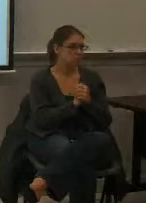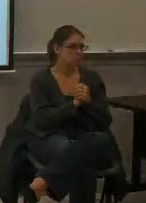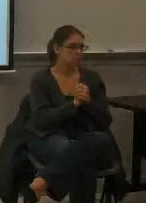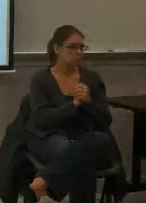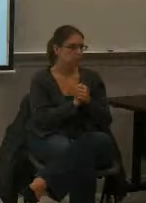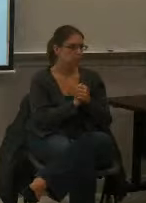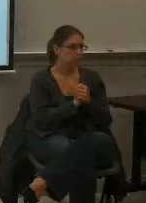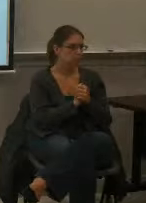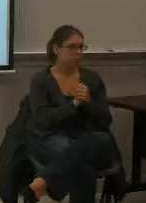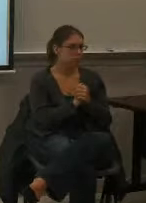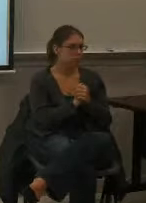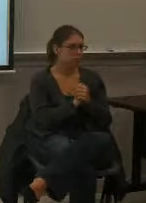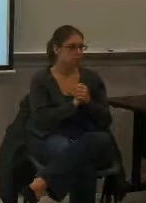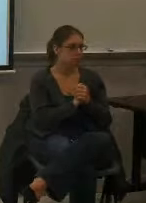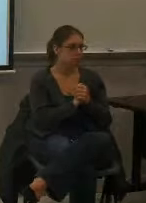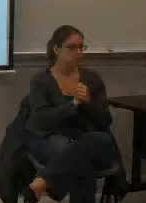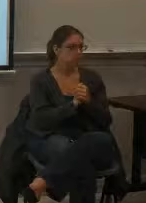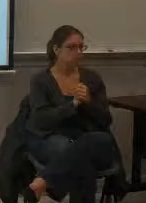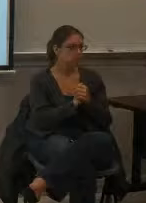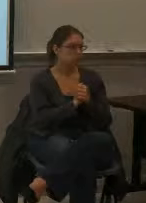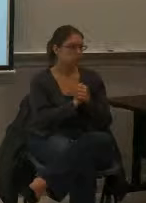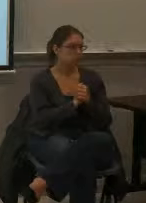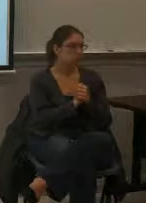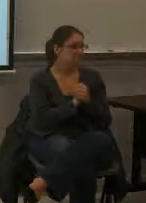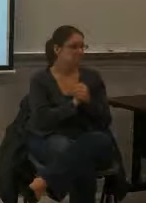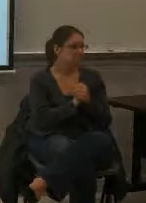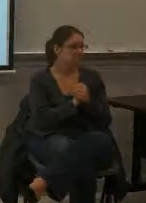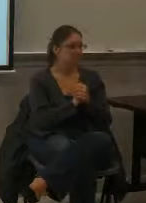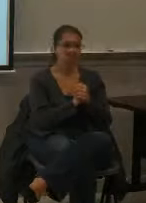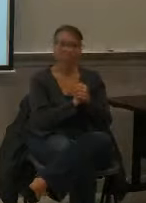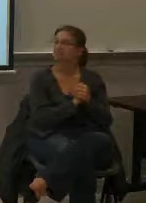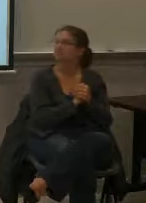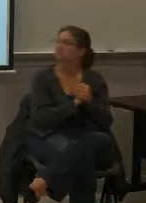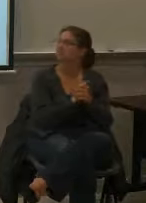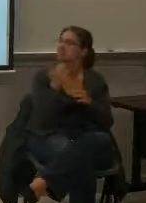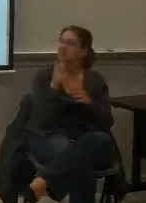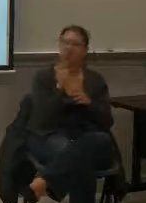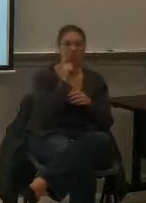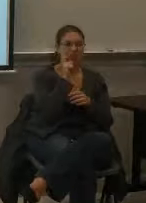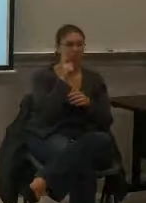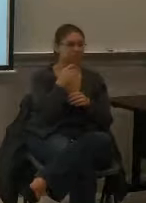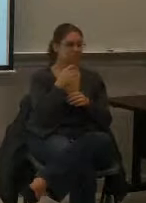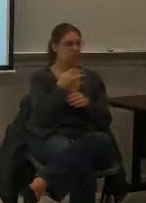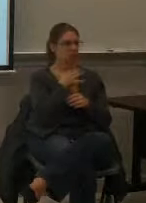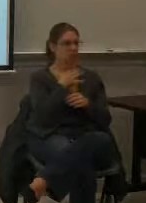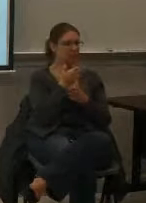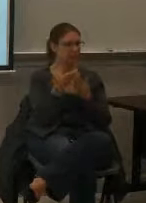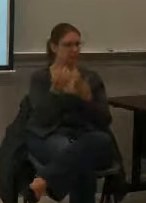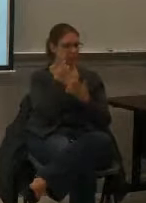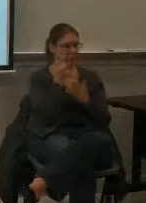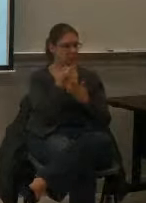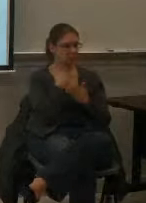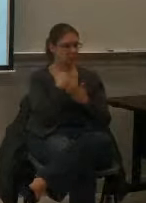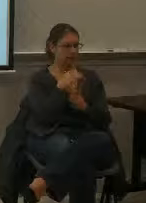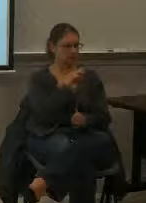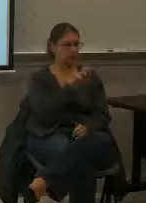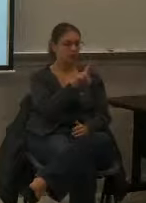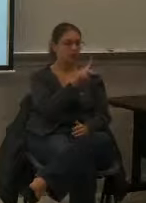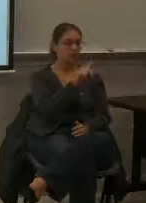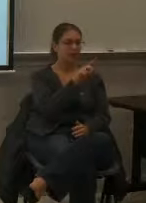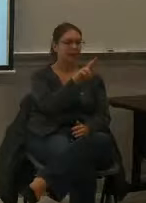again, maybe there's only a limited amount of food there. So this is kind of a curious thing because you actually have a